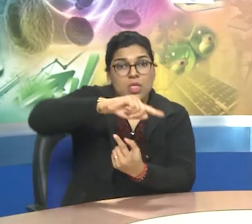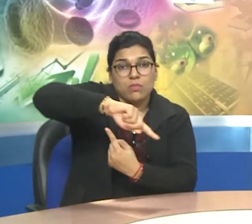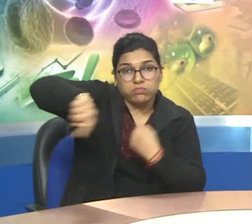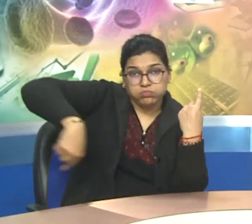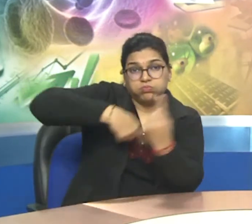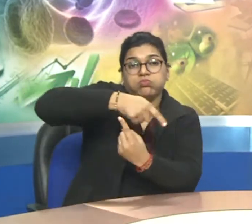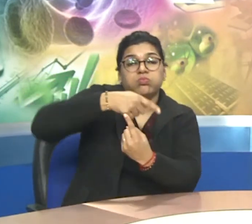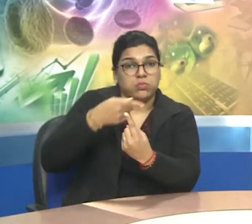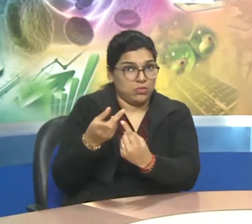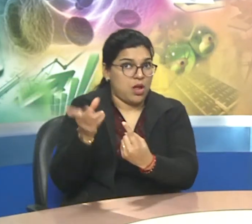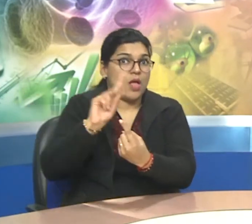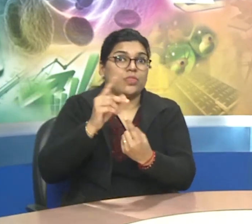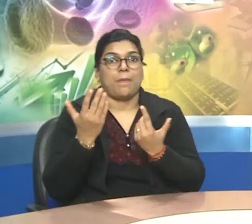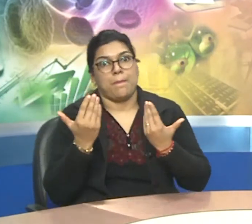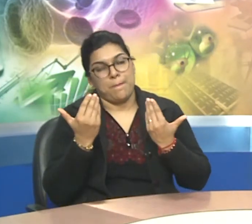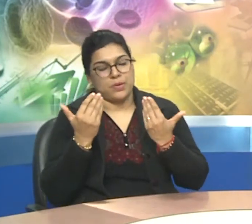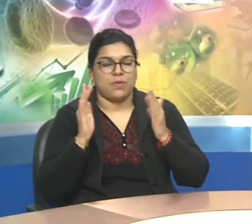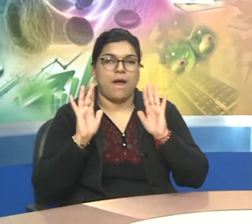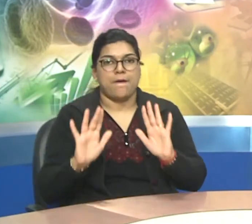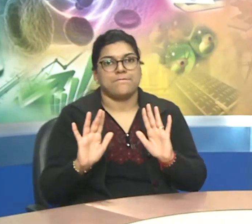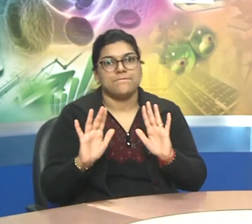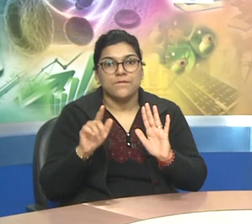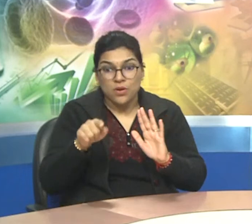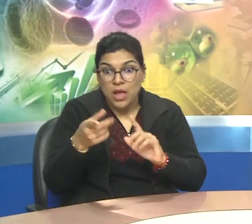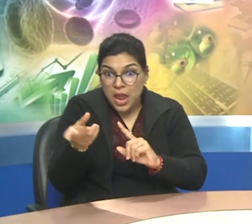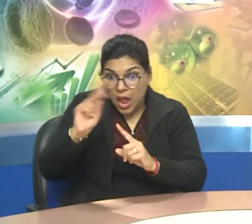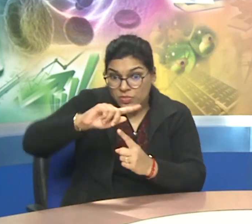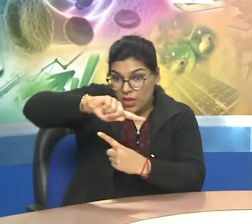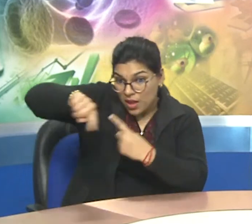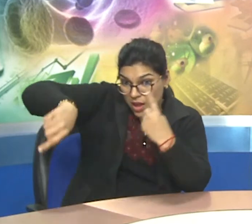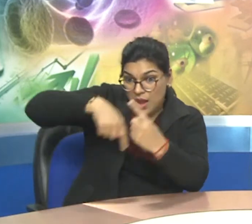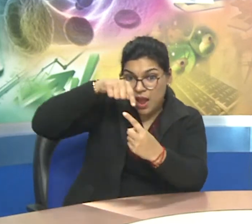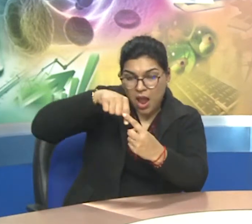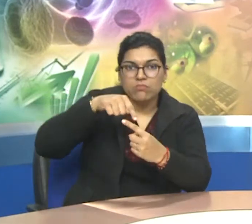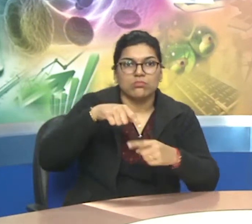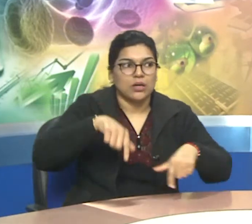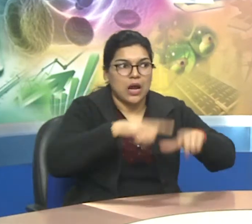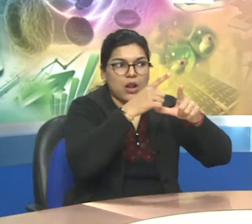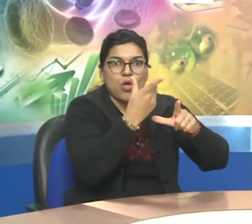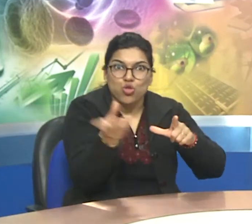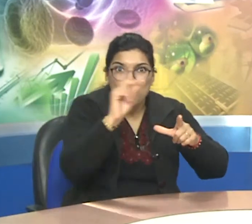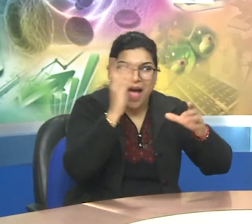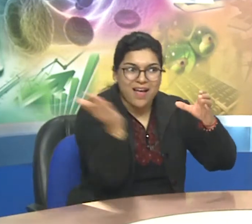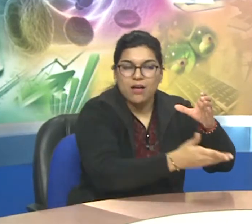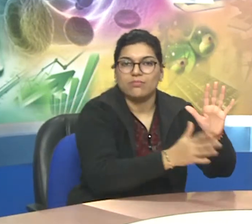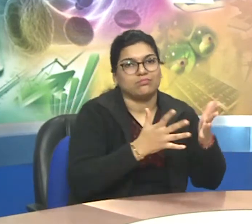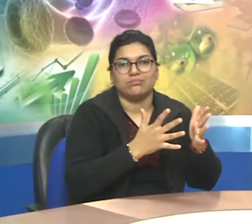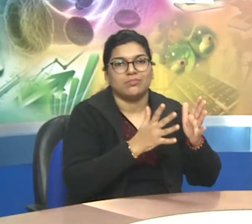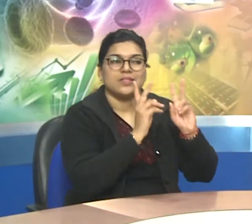And recycling used paper would easily save all these trees